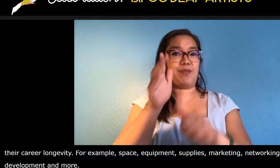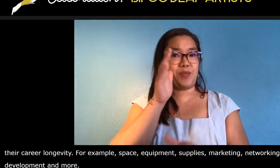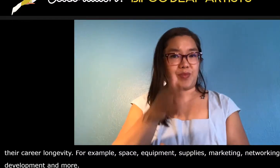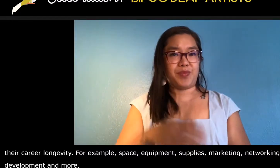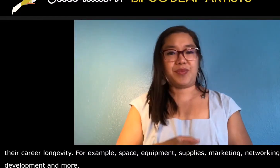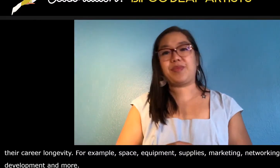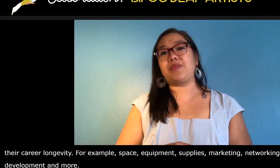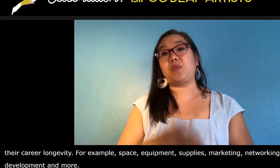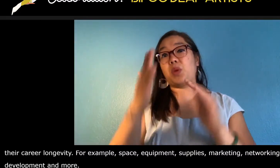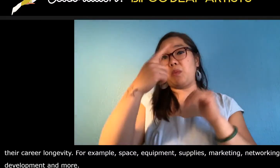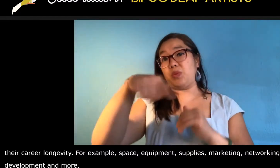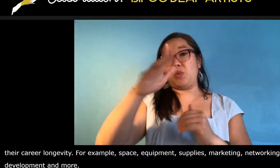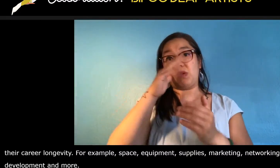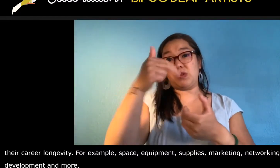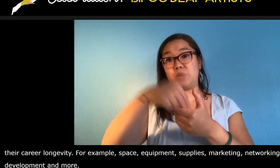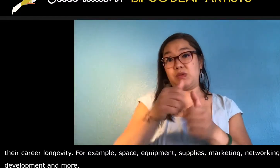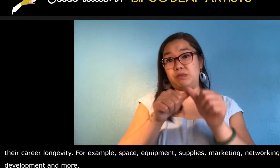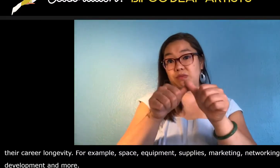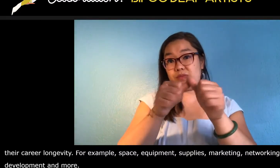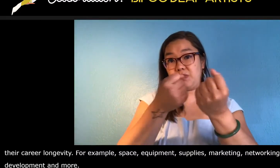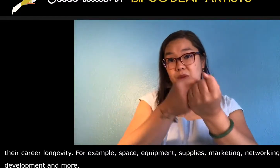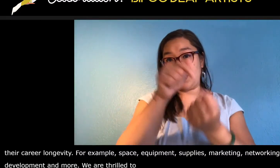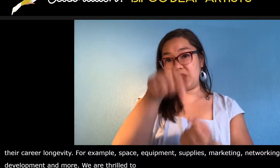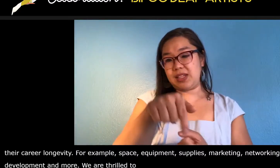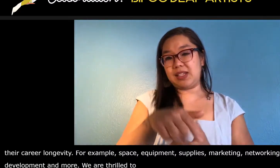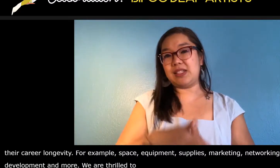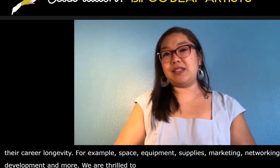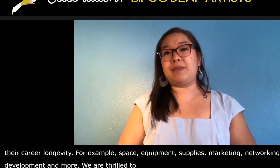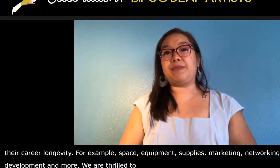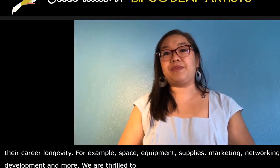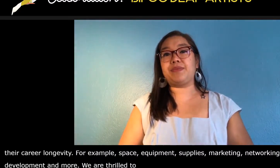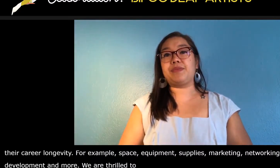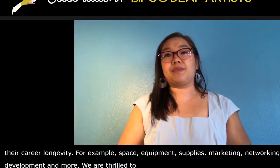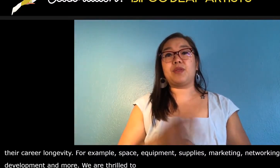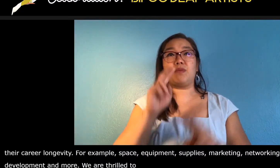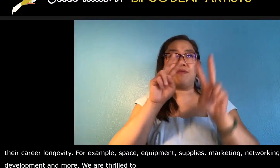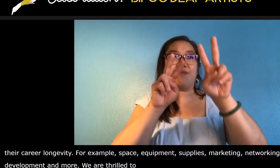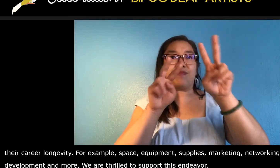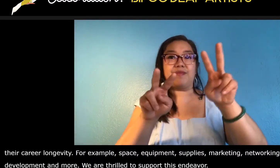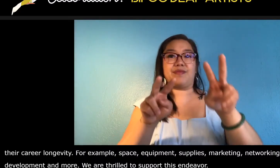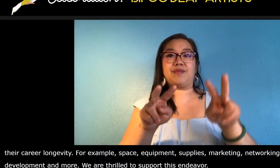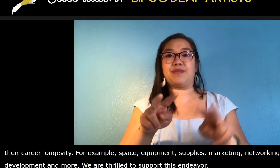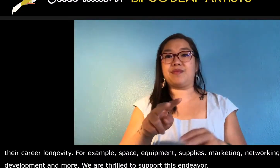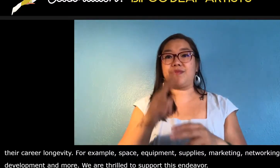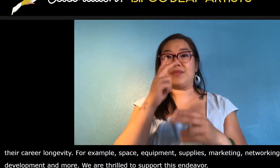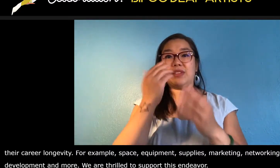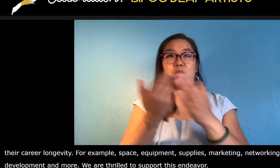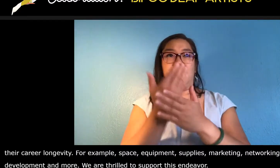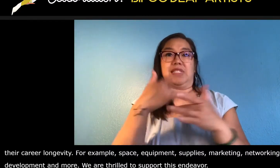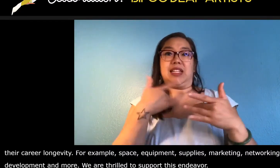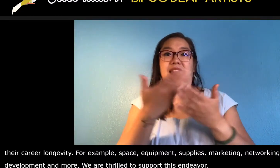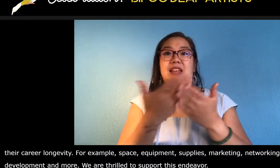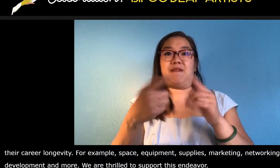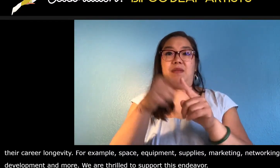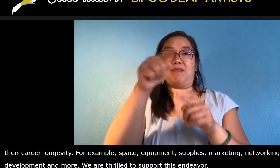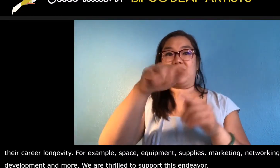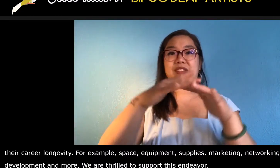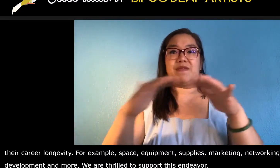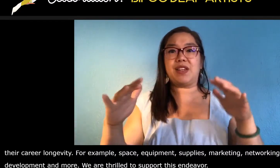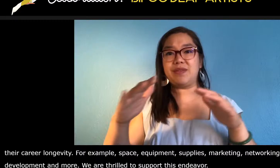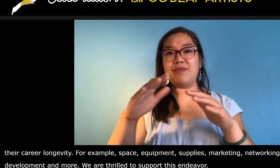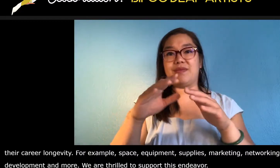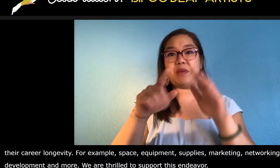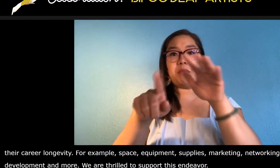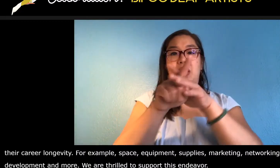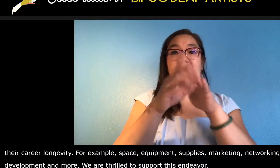We are thrilled to support this endeavor. We hope to have your support in this as well. We look forward to seeing exciting